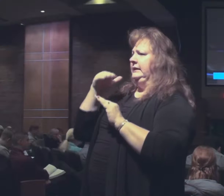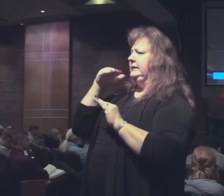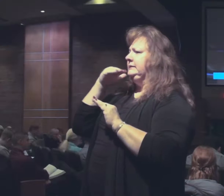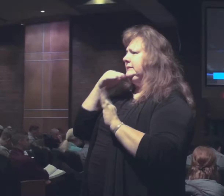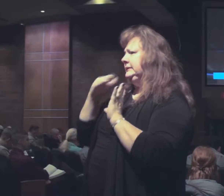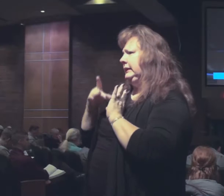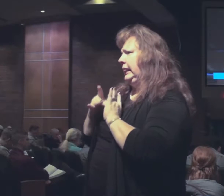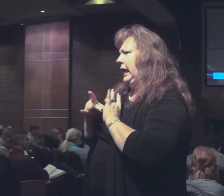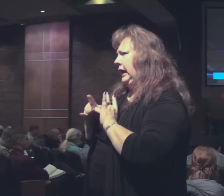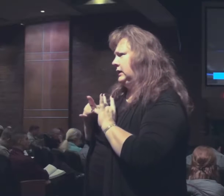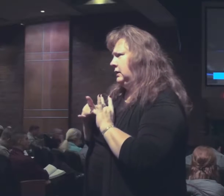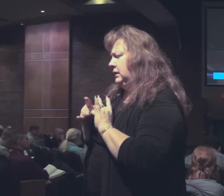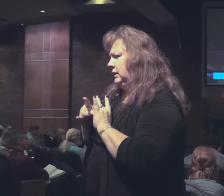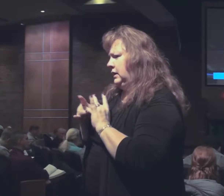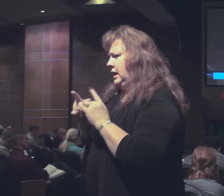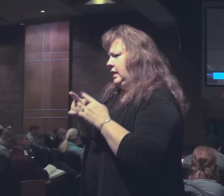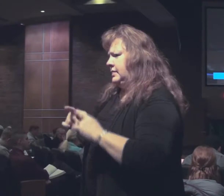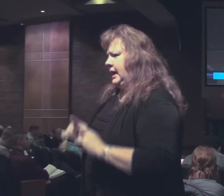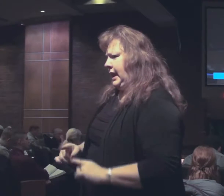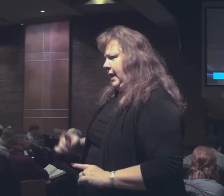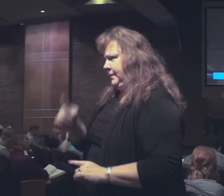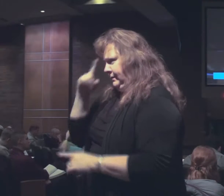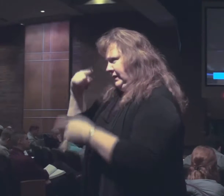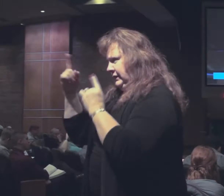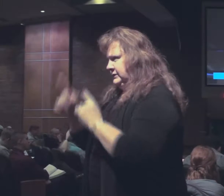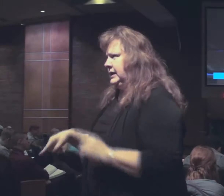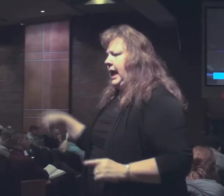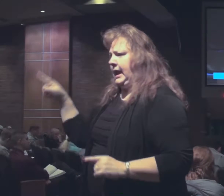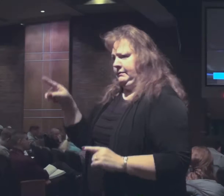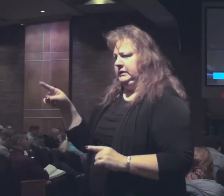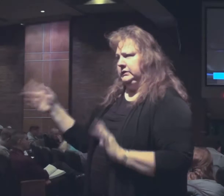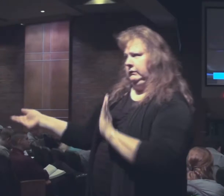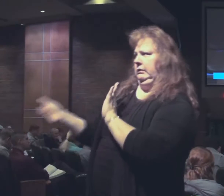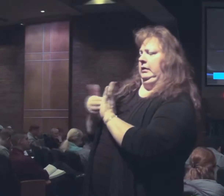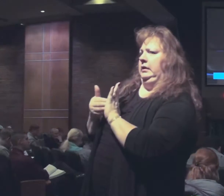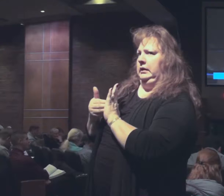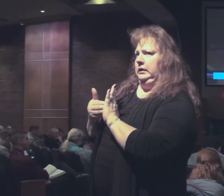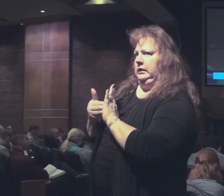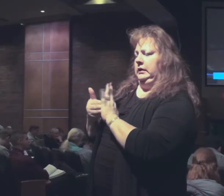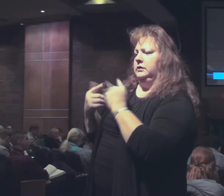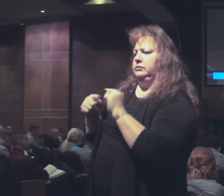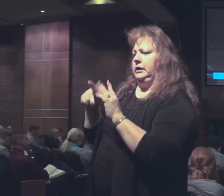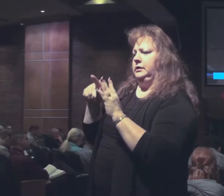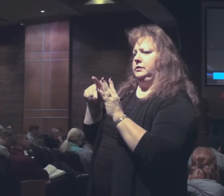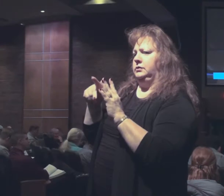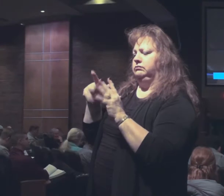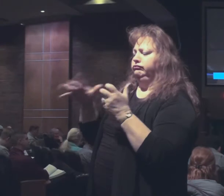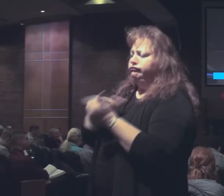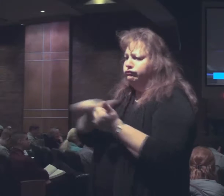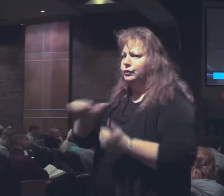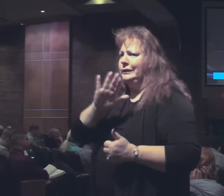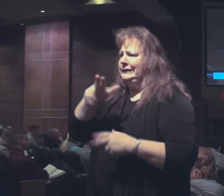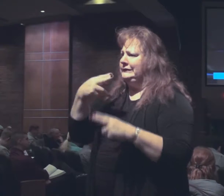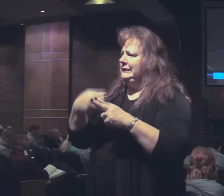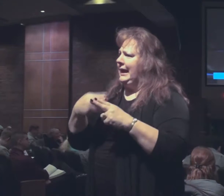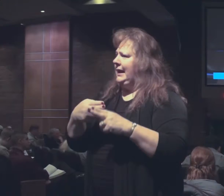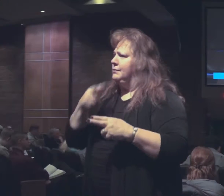attacks that come from the enemies of the psalmist who are trying to destroy his character.